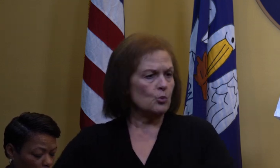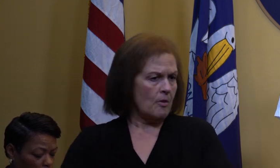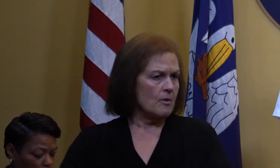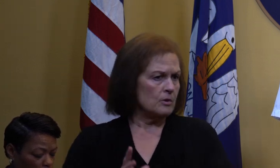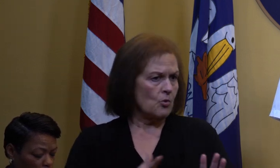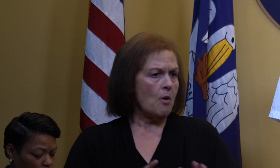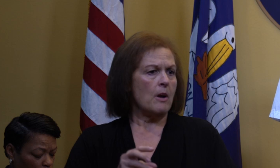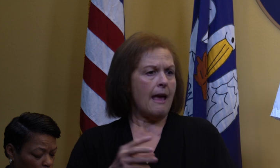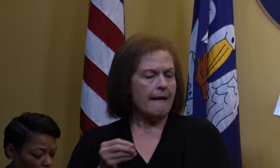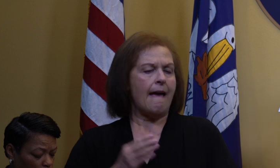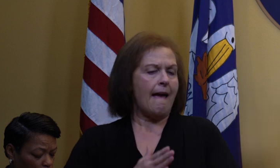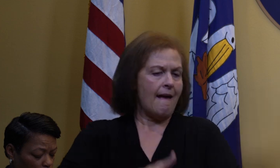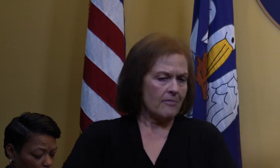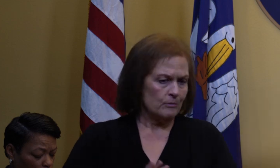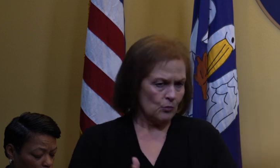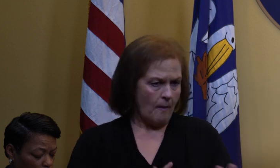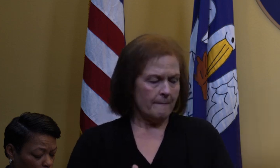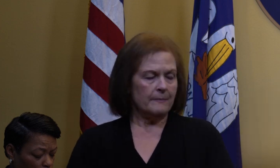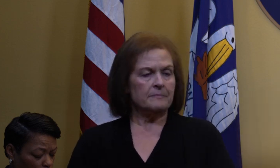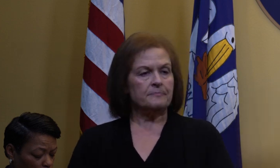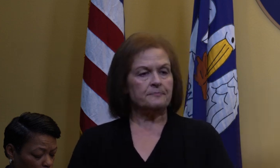the aftermath of the storm.